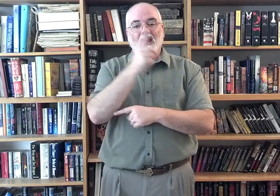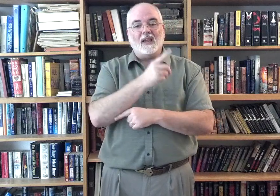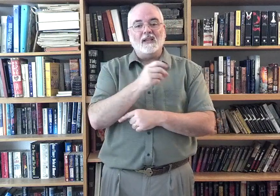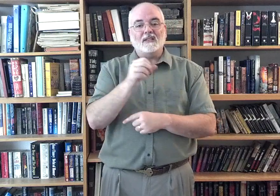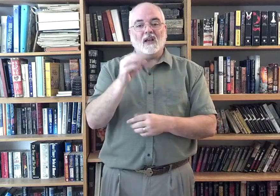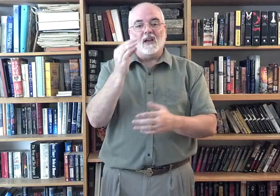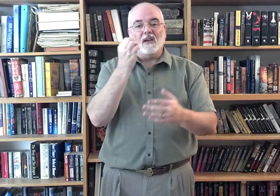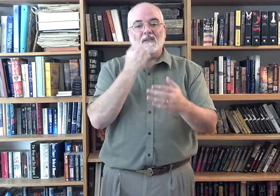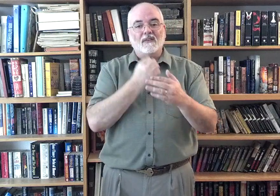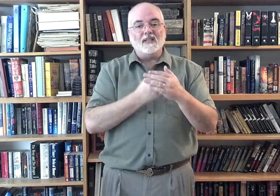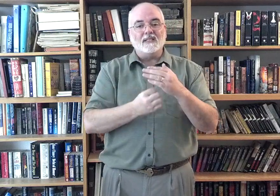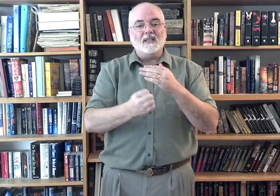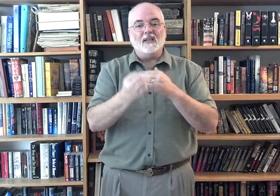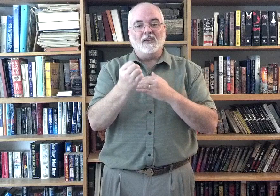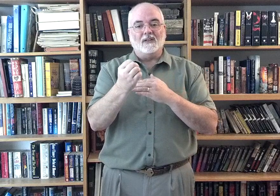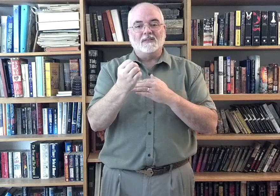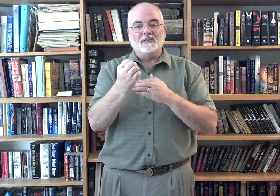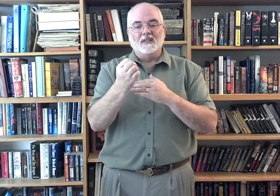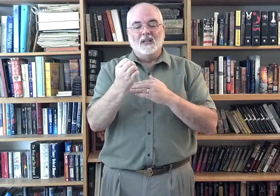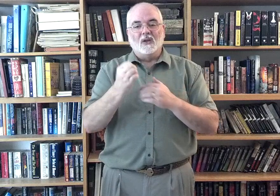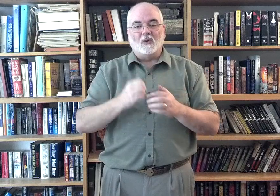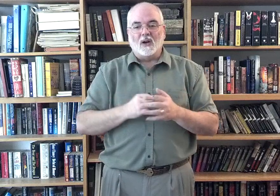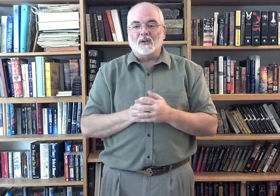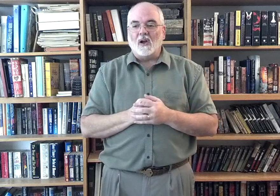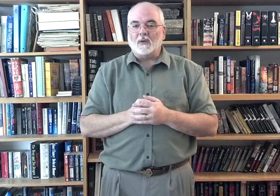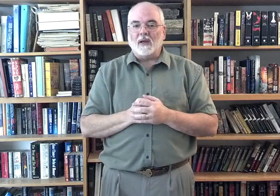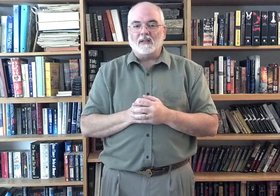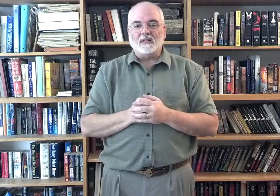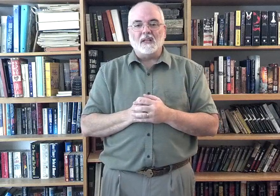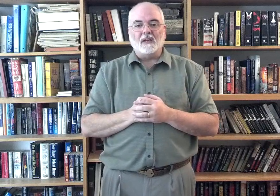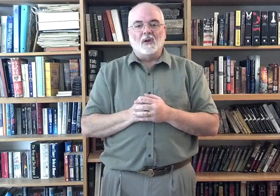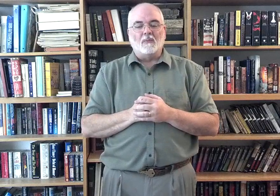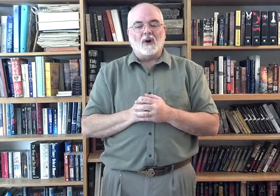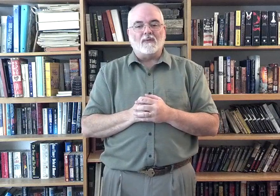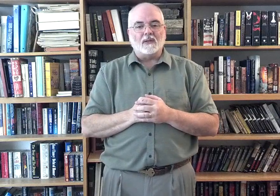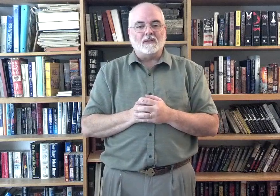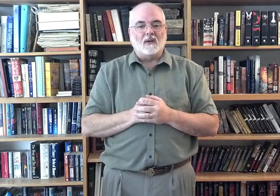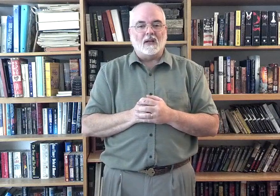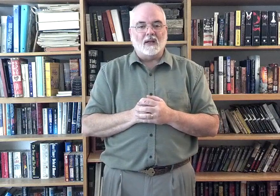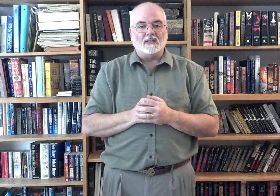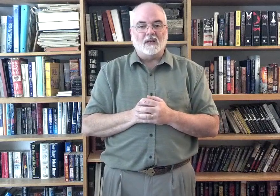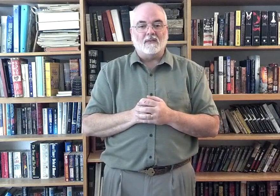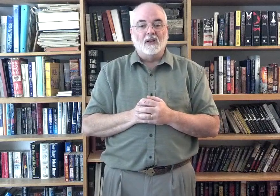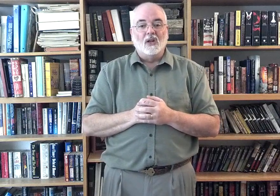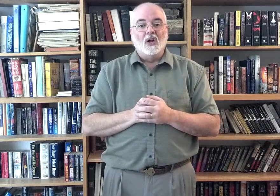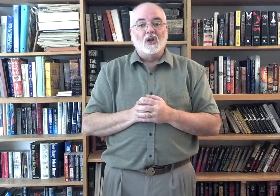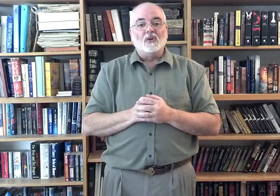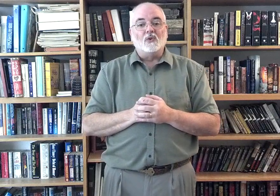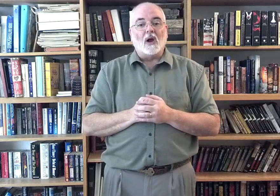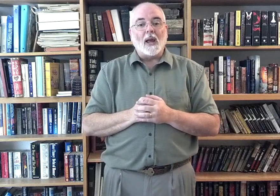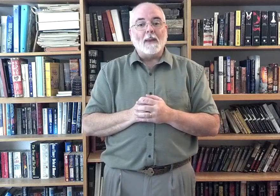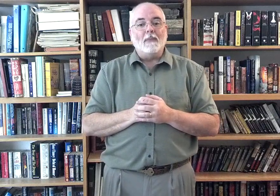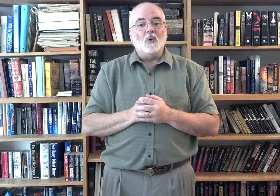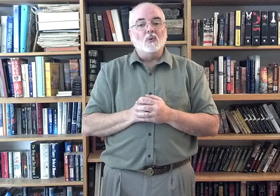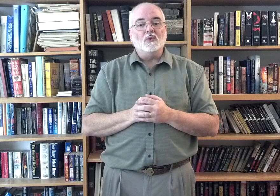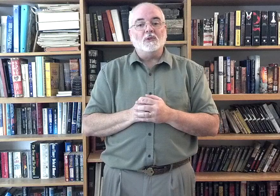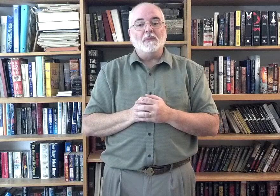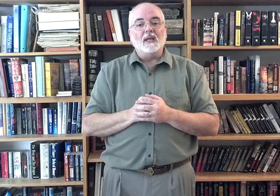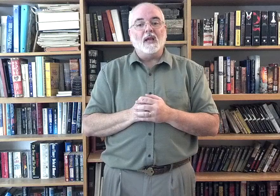days of Ezekiel. Already talked about Ezekiel and prophets and all that kind of stuff. Dry bones